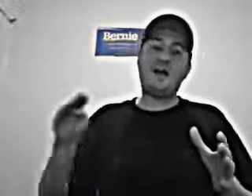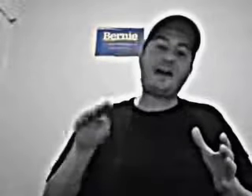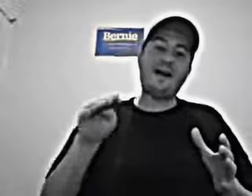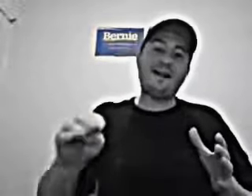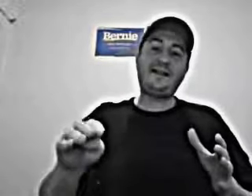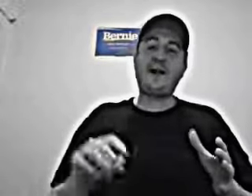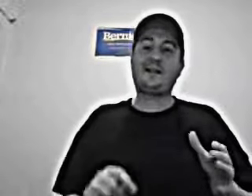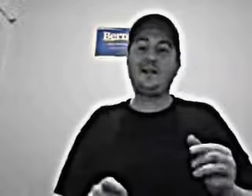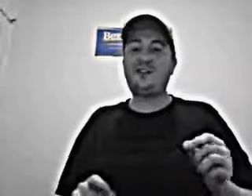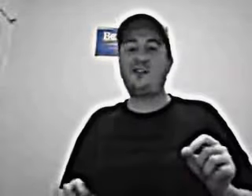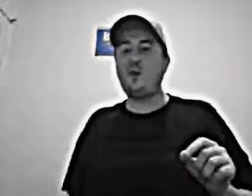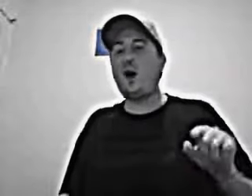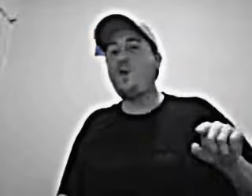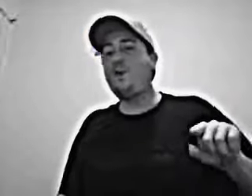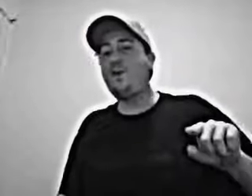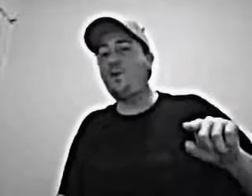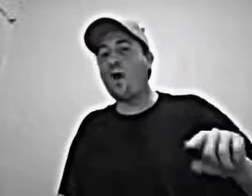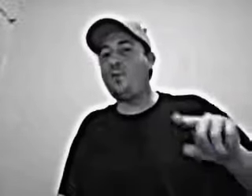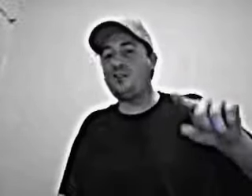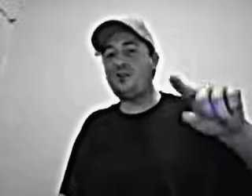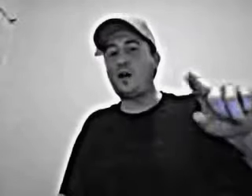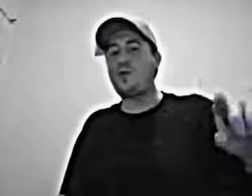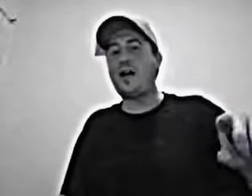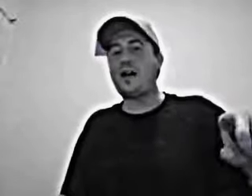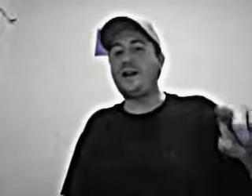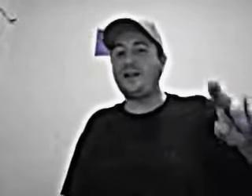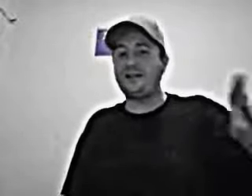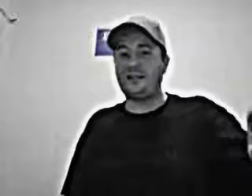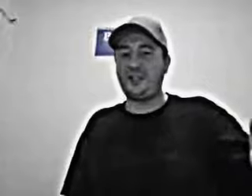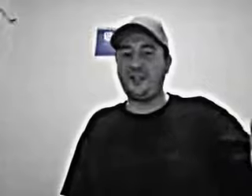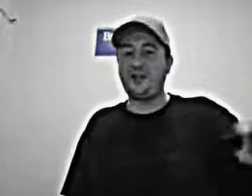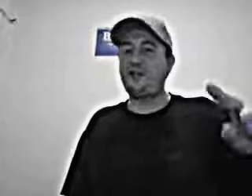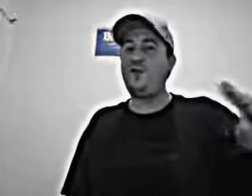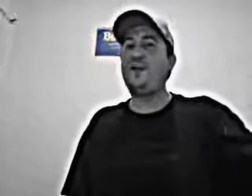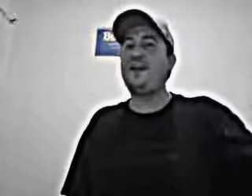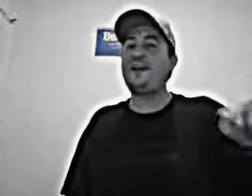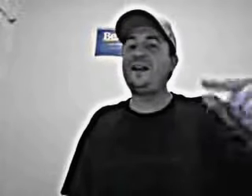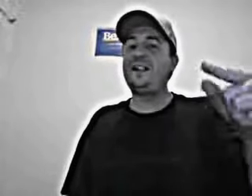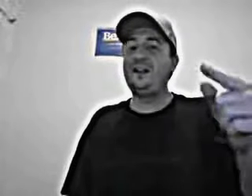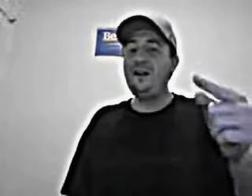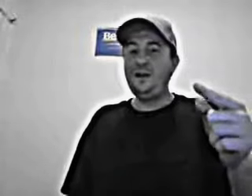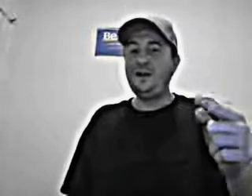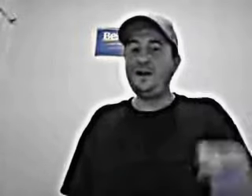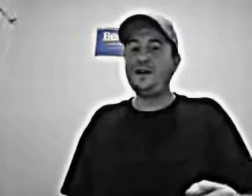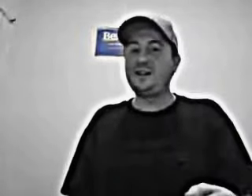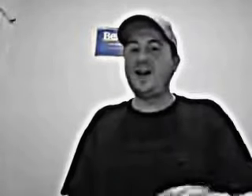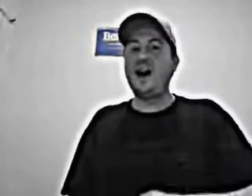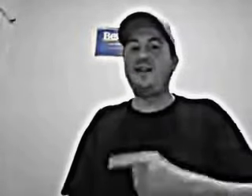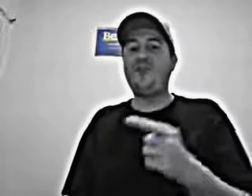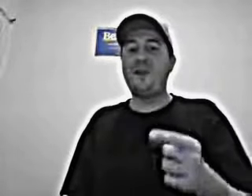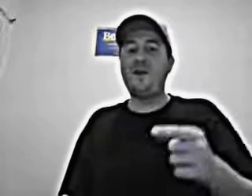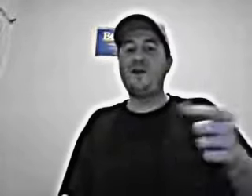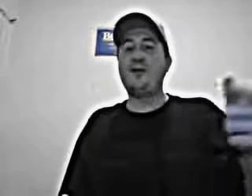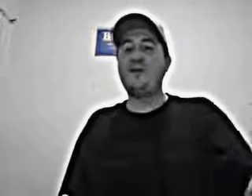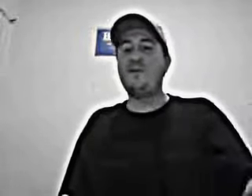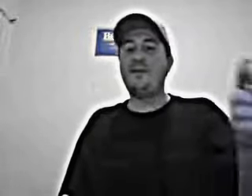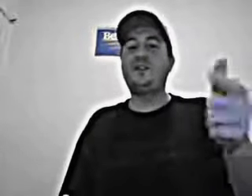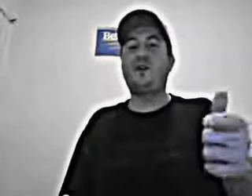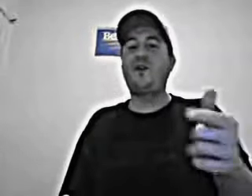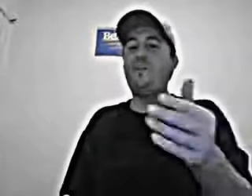al-qaeda attacked us so why are we giving weapons to al-qaeda in Syria to fight against uh Assad the enemy of our enemy is our friend